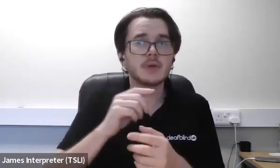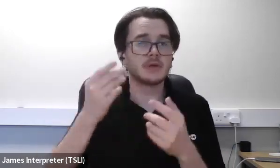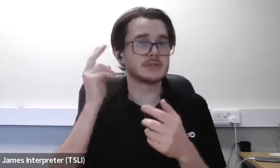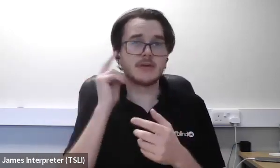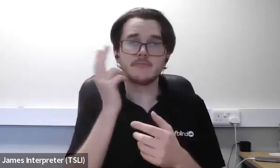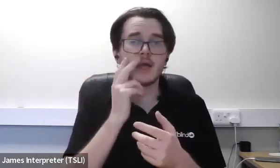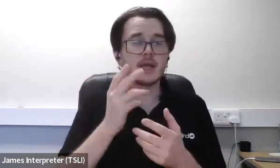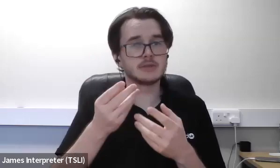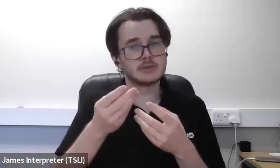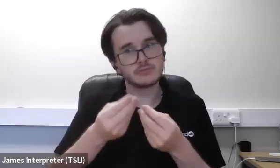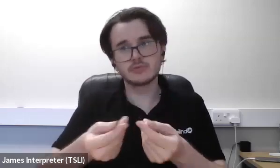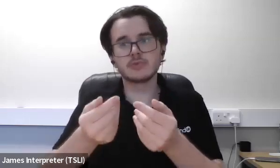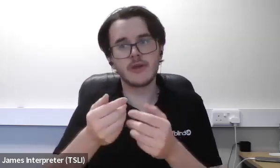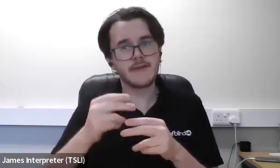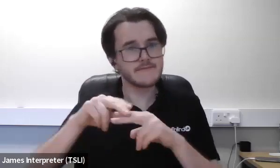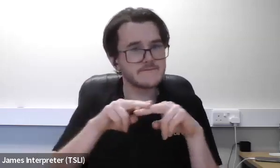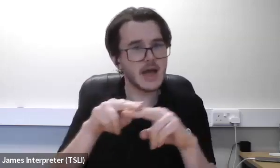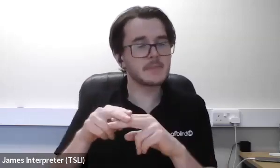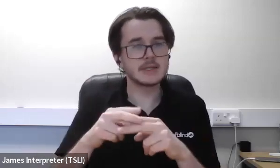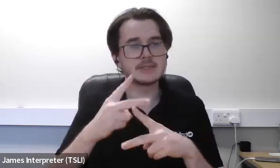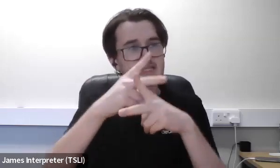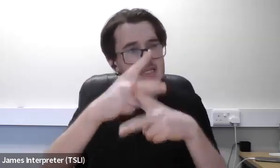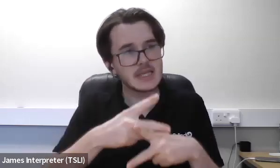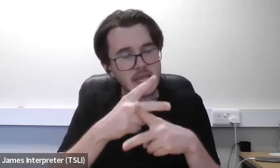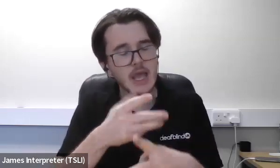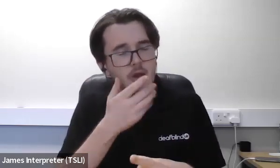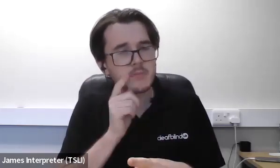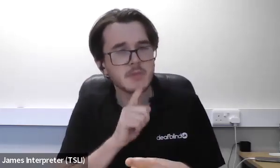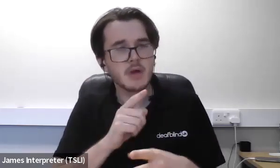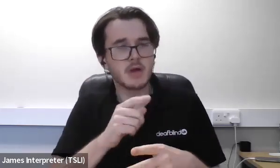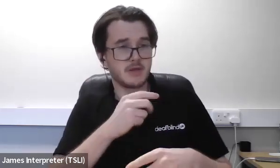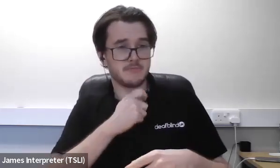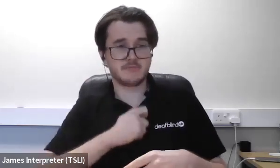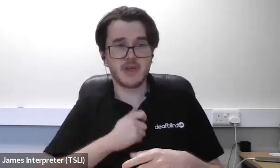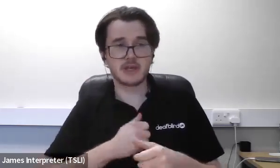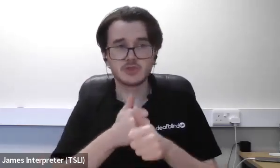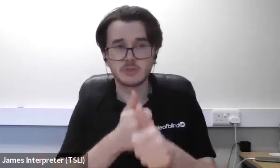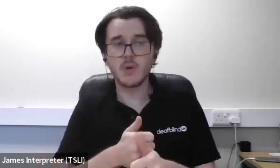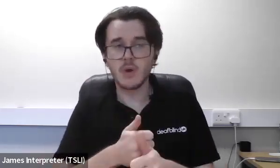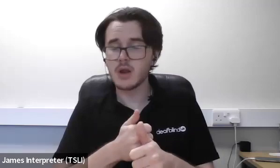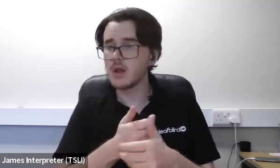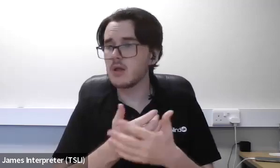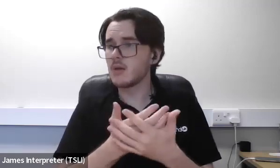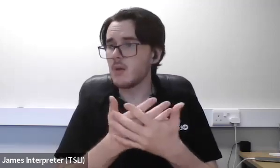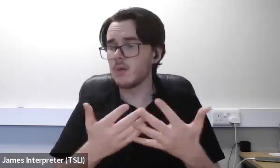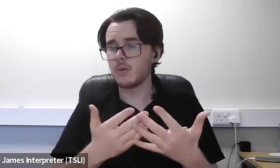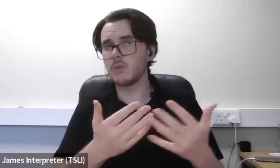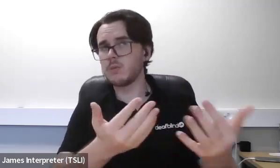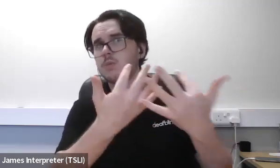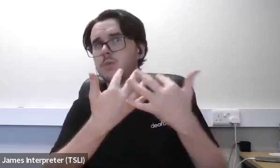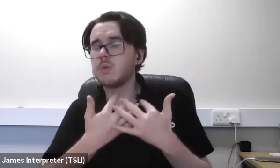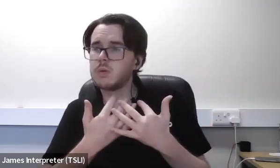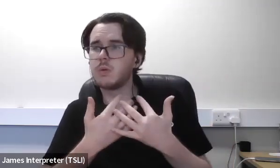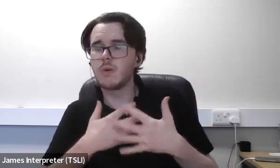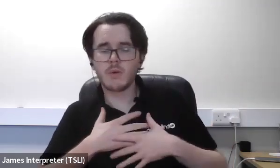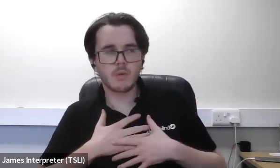families, their carers, and the professionals that support them, have given us a unique level of understanding